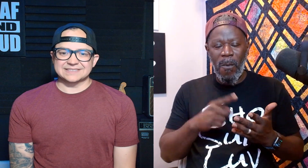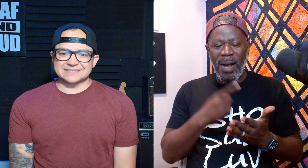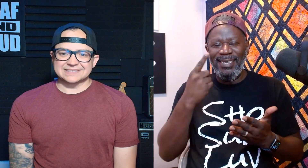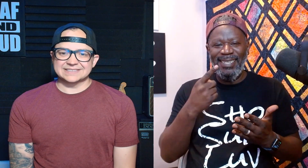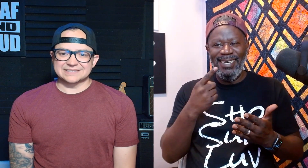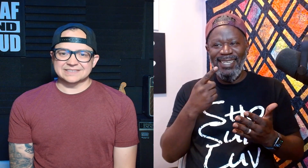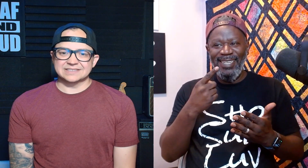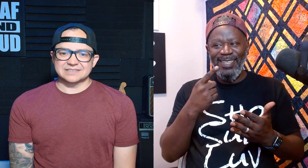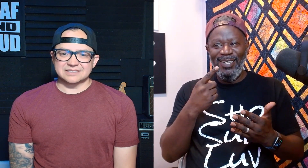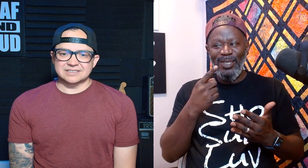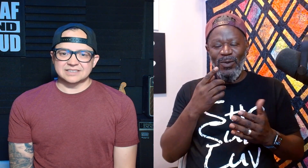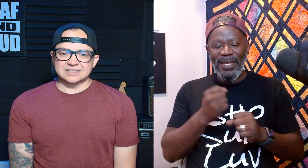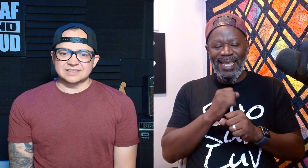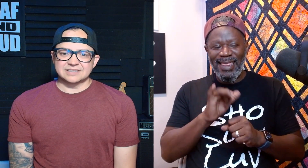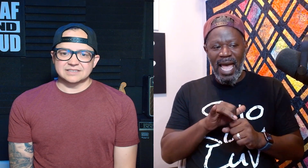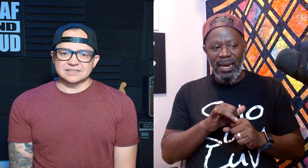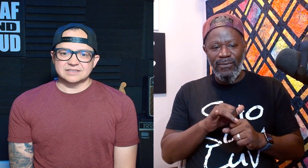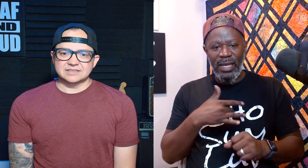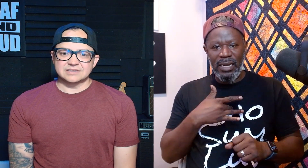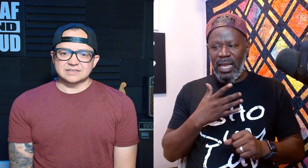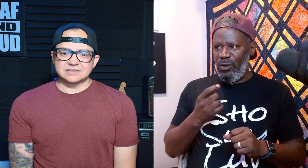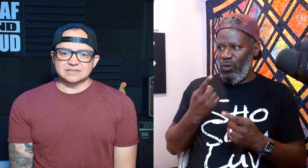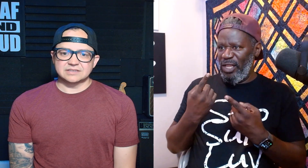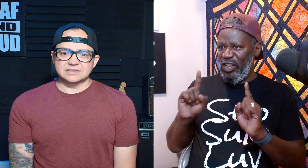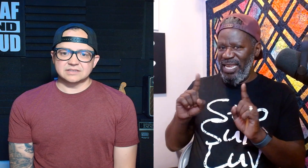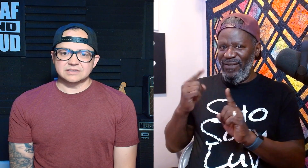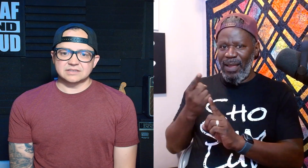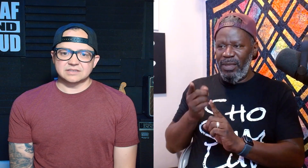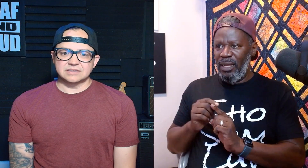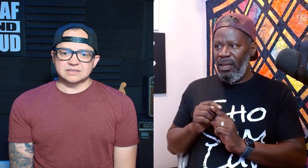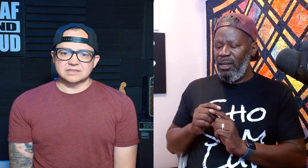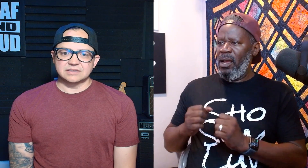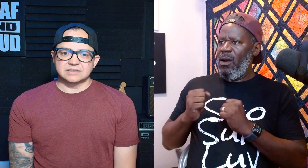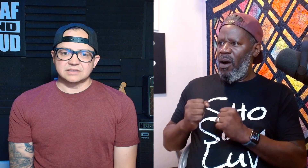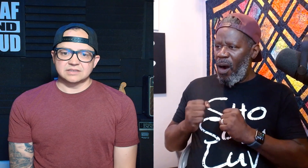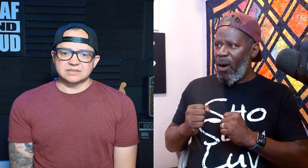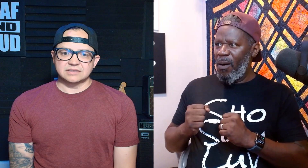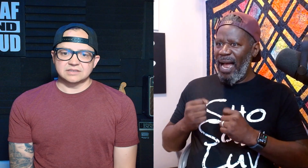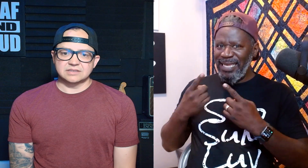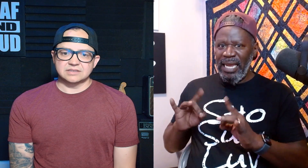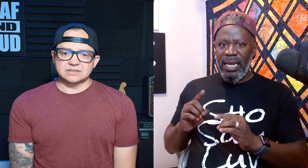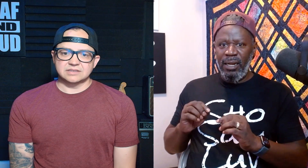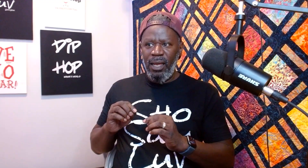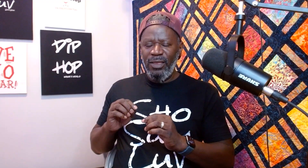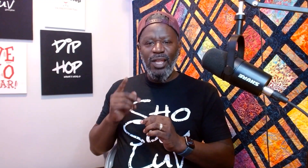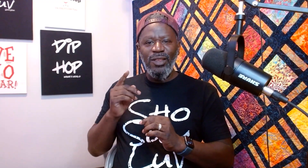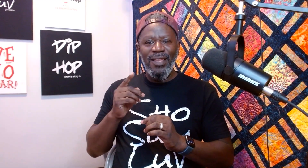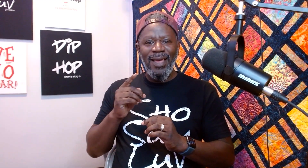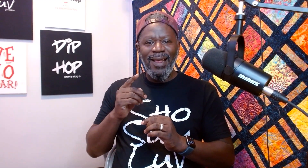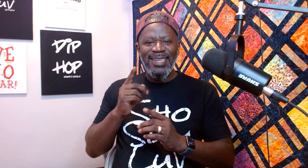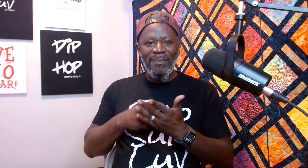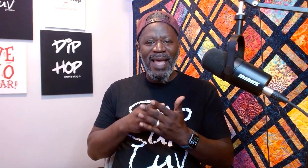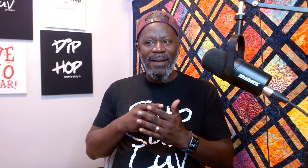because once you get that feeling that you achieved something, oh, I did it,